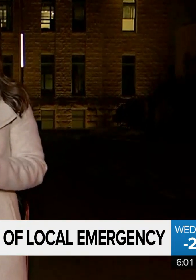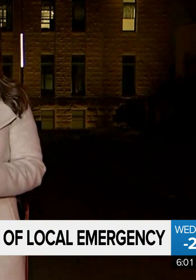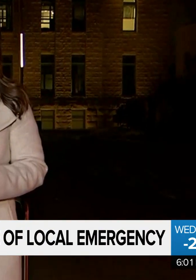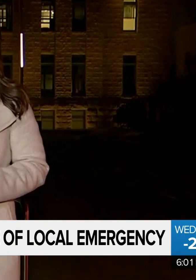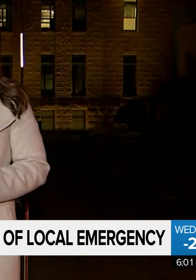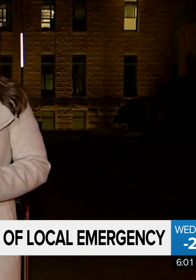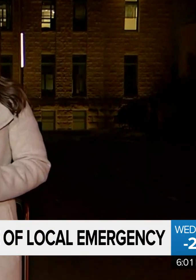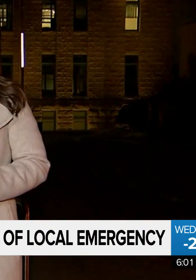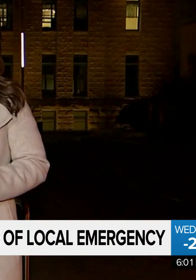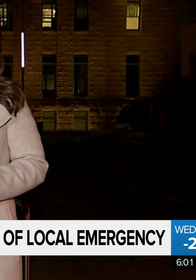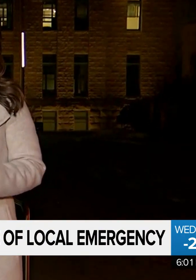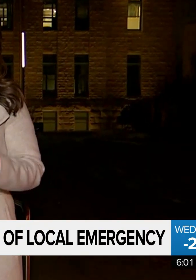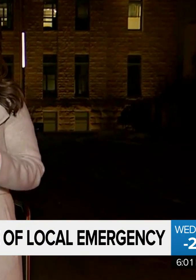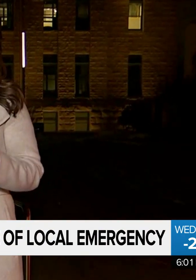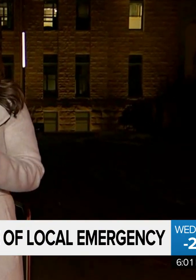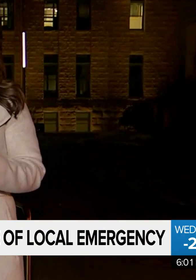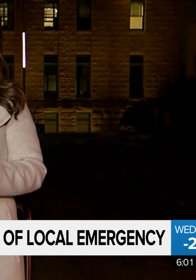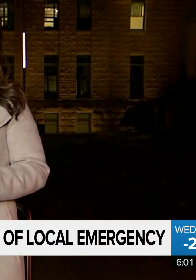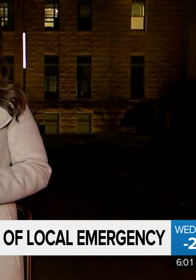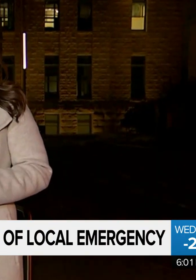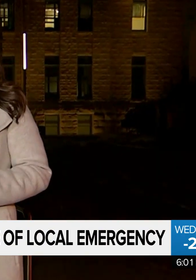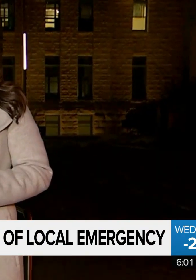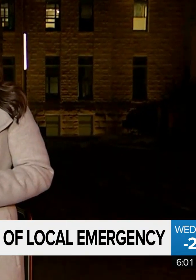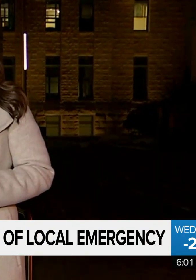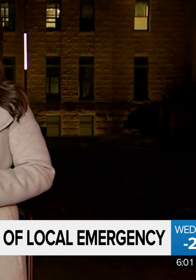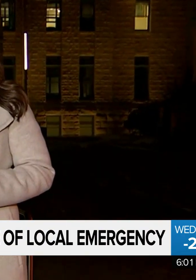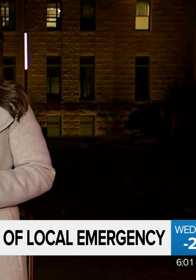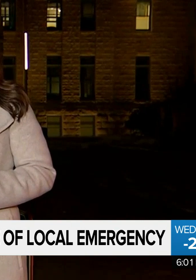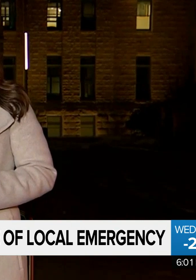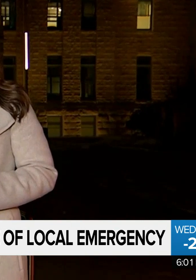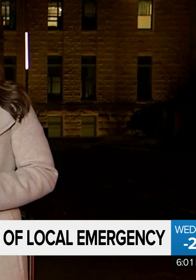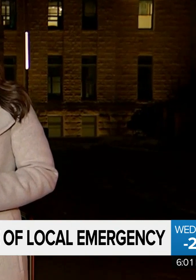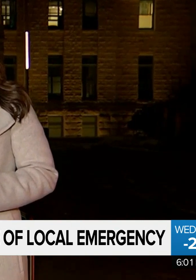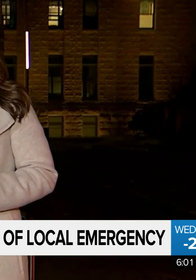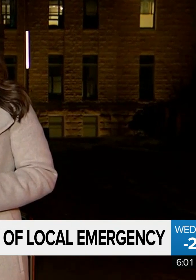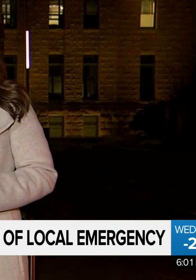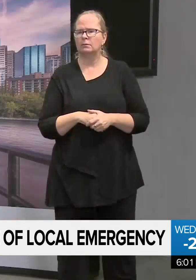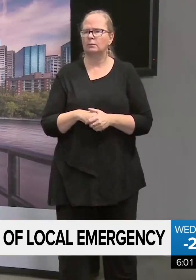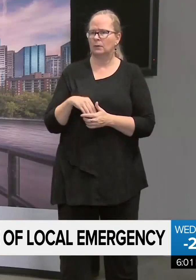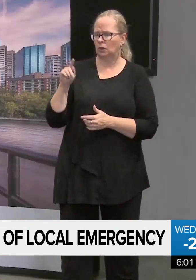put in further restrictions, and also helps them with enforcement.